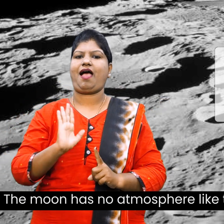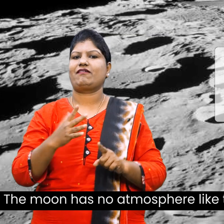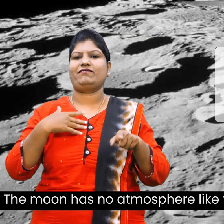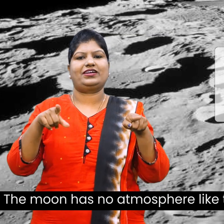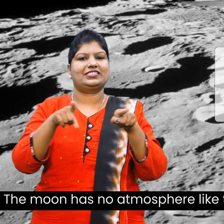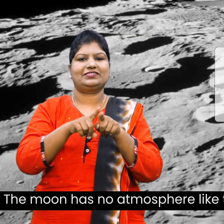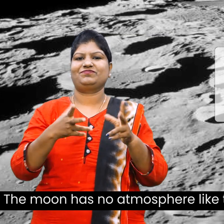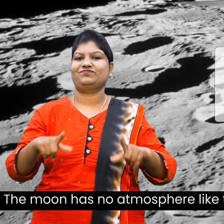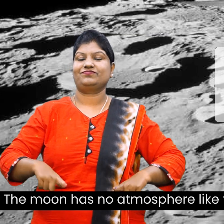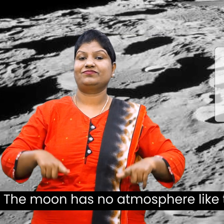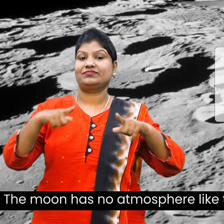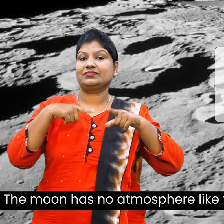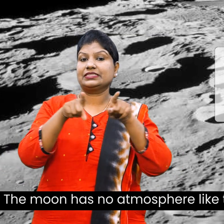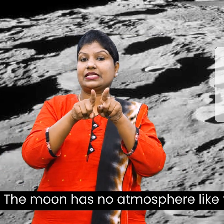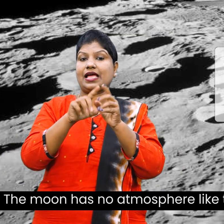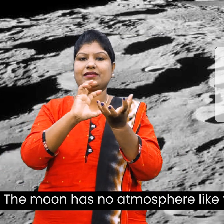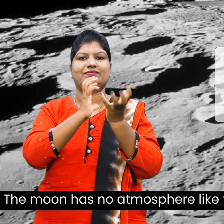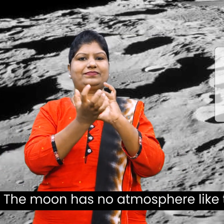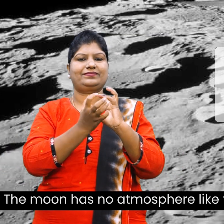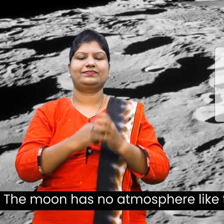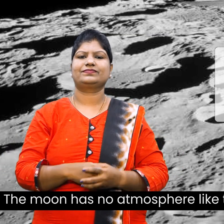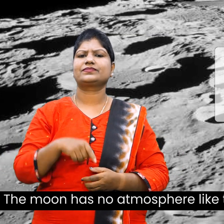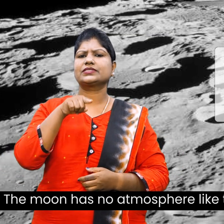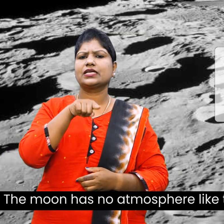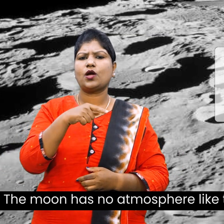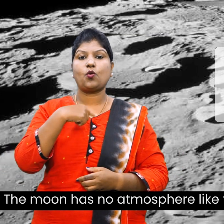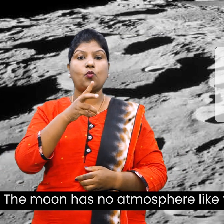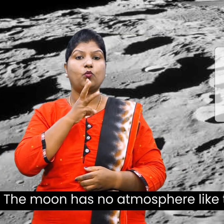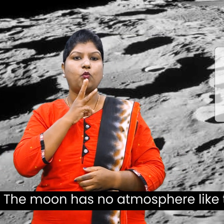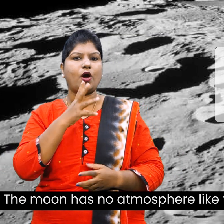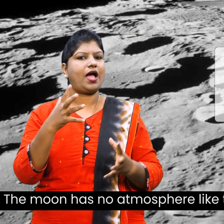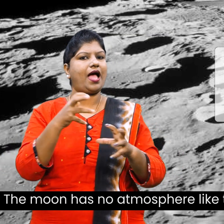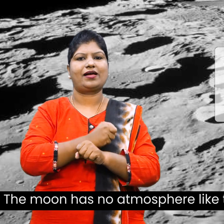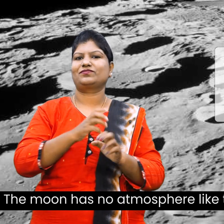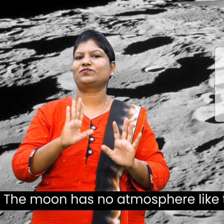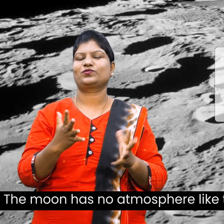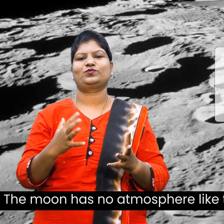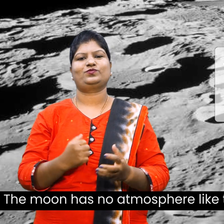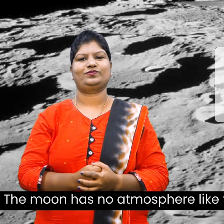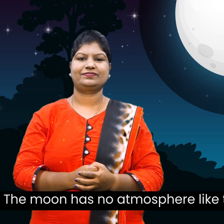on the earth. It does not have water too.